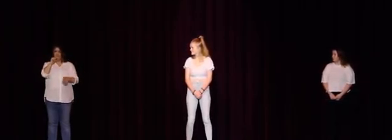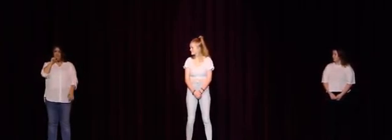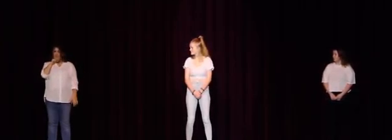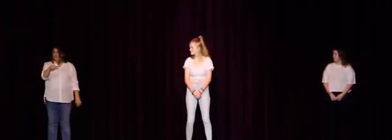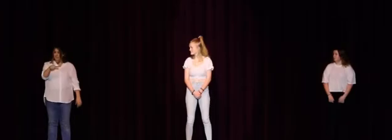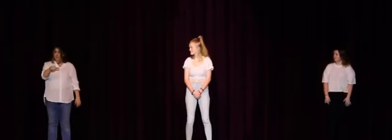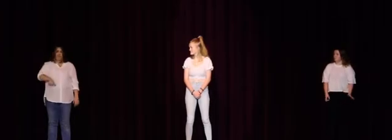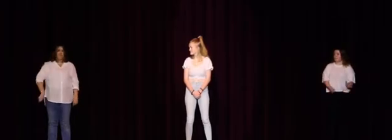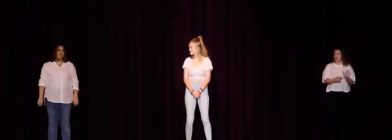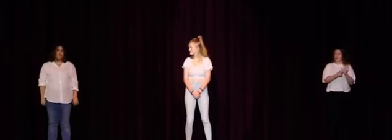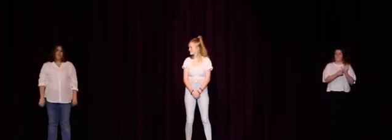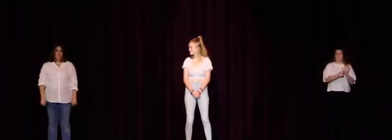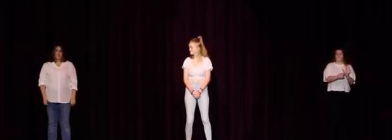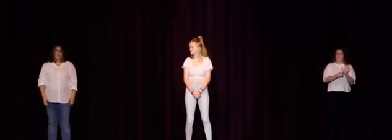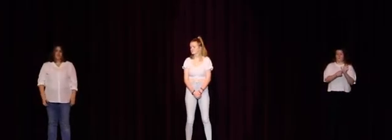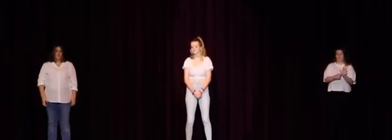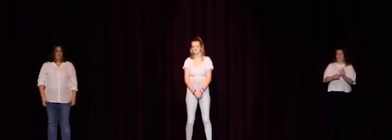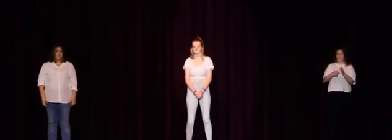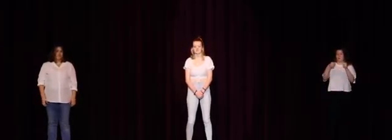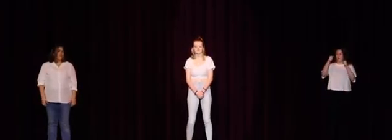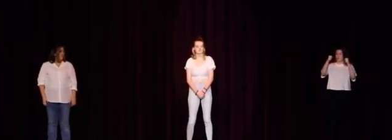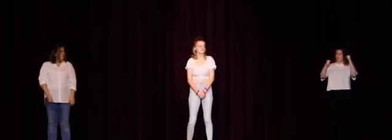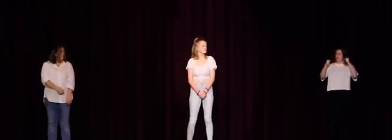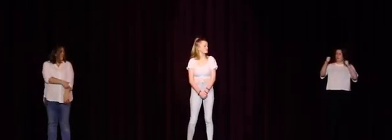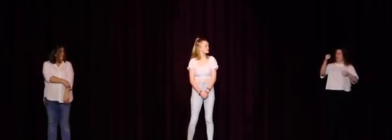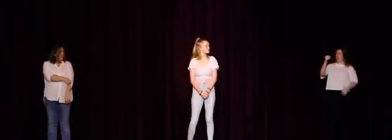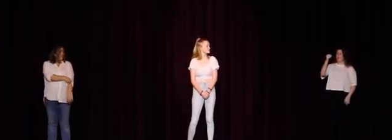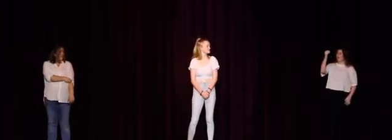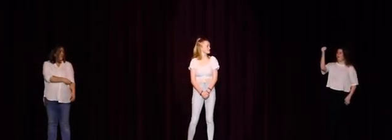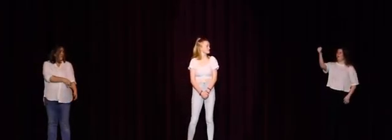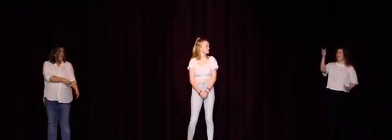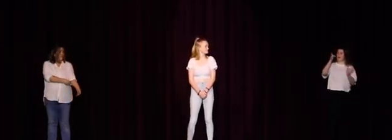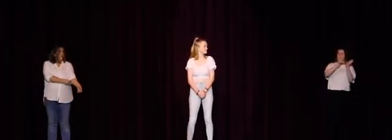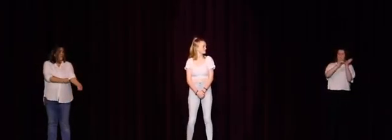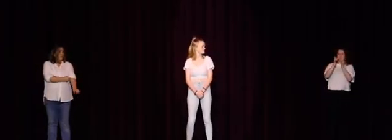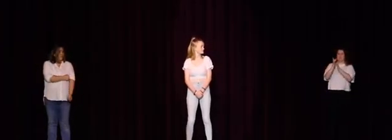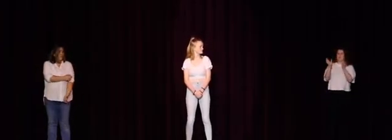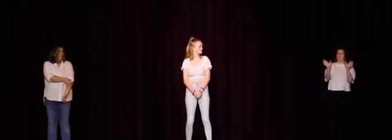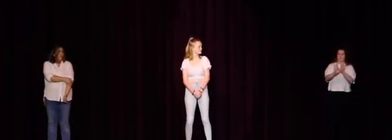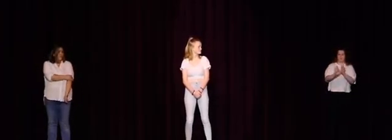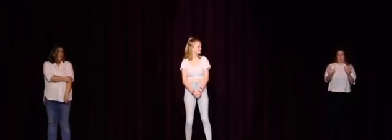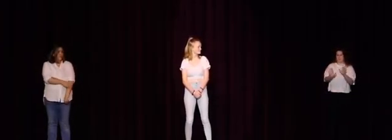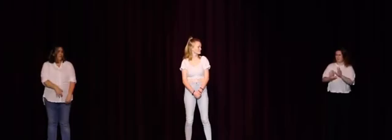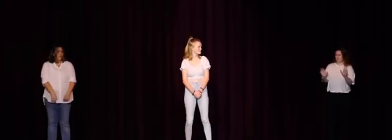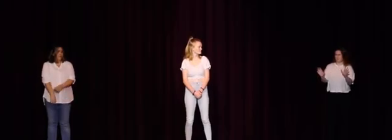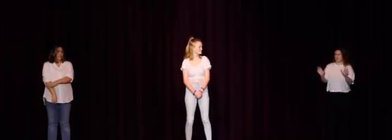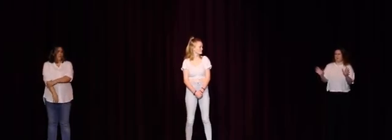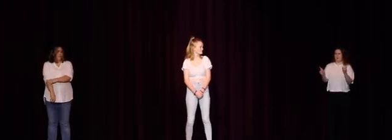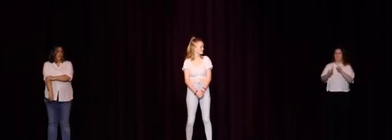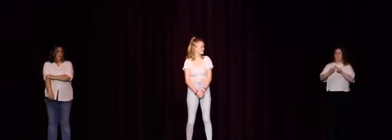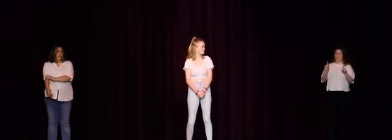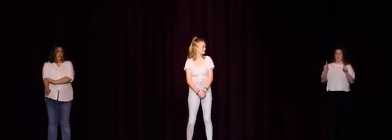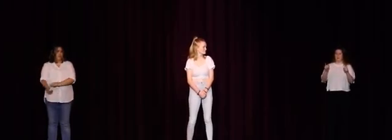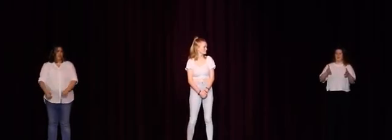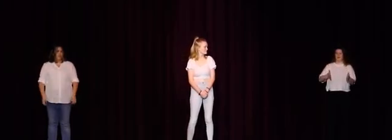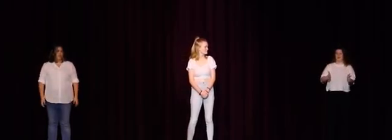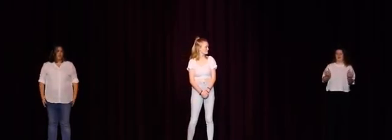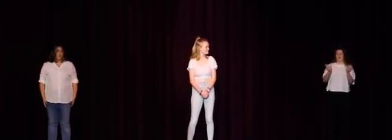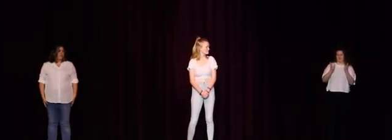match. For example, we're not actually giving Jesus a wheel, but instead, we're giving him